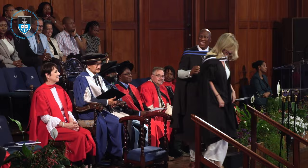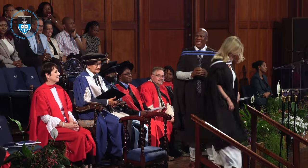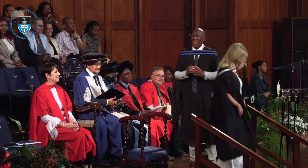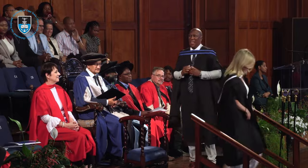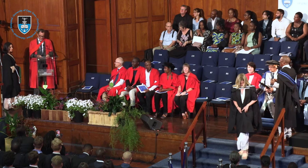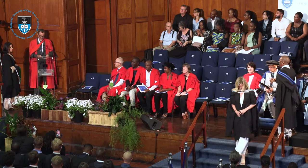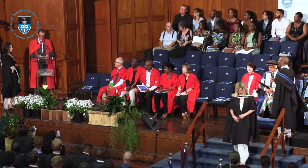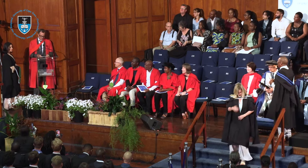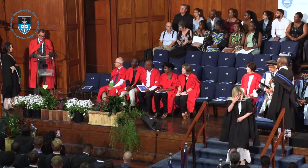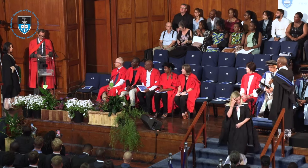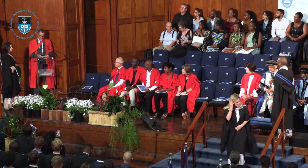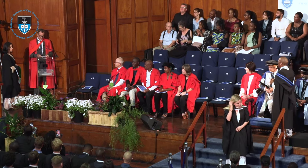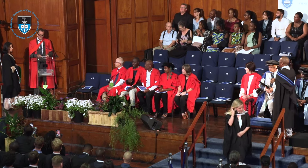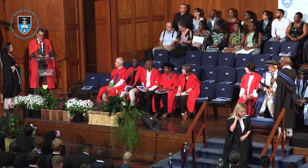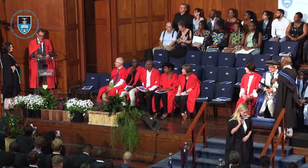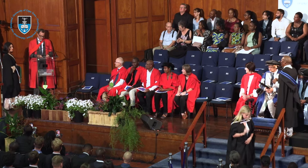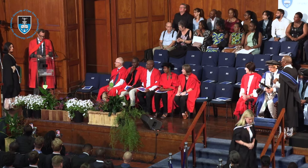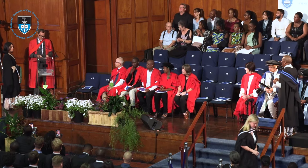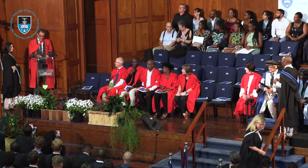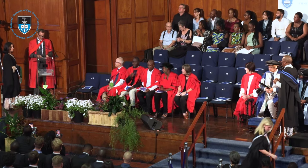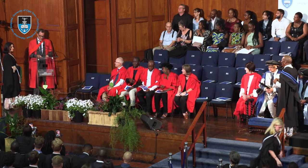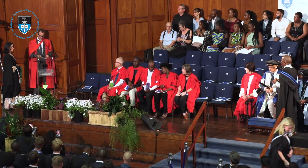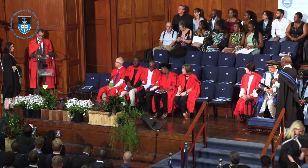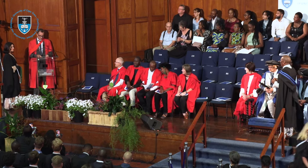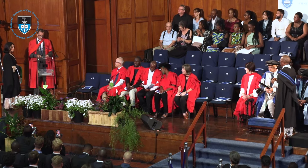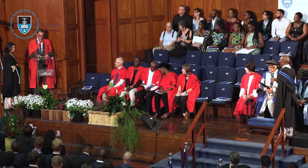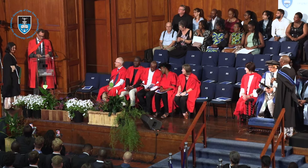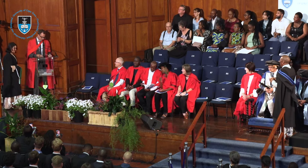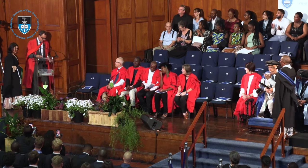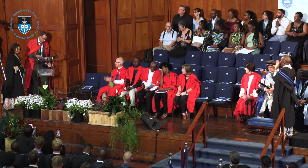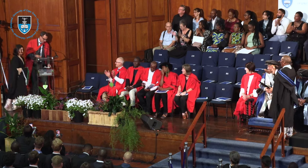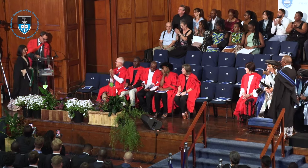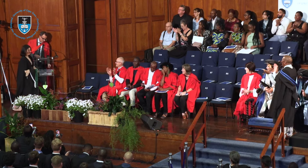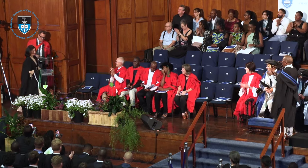For the Bachelor of Architectural Studies, Honours, Iman van der Schief.